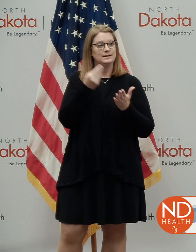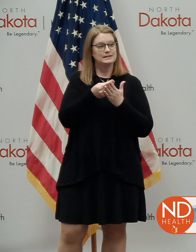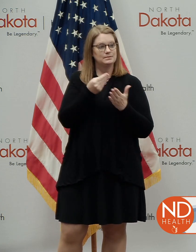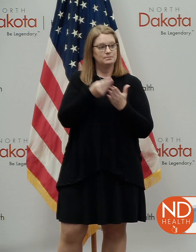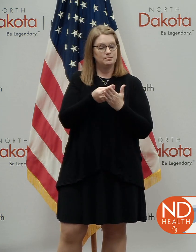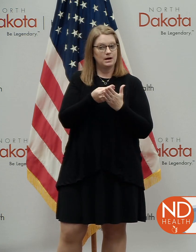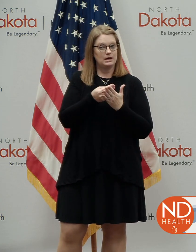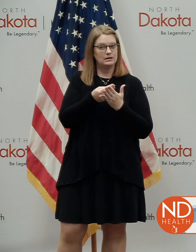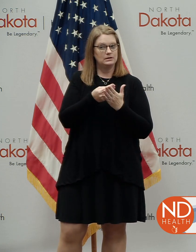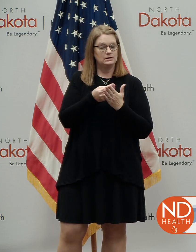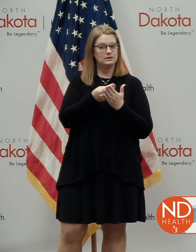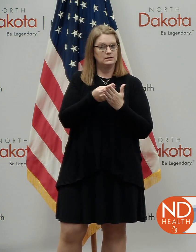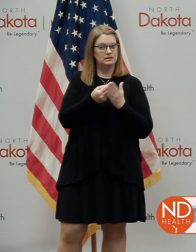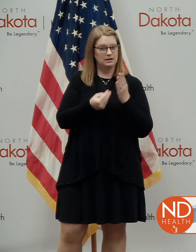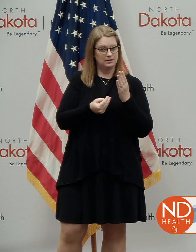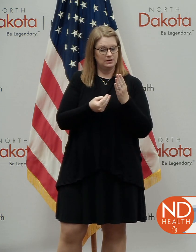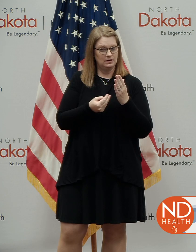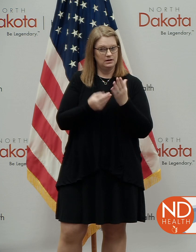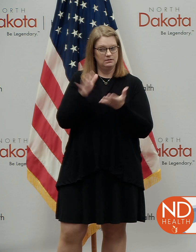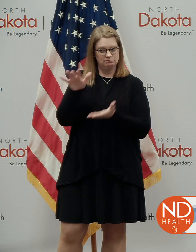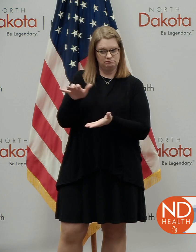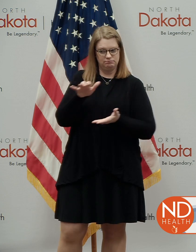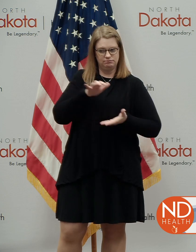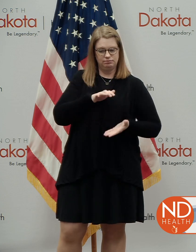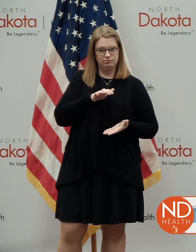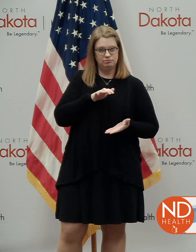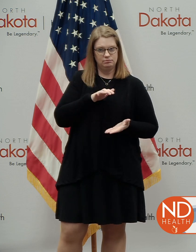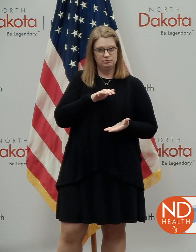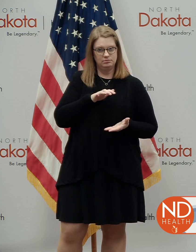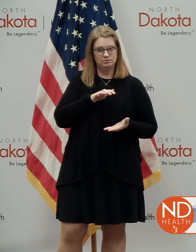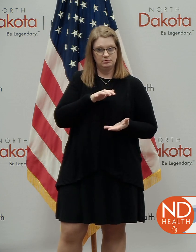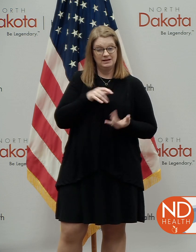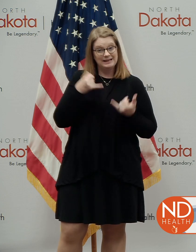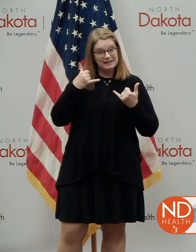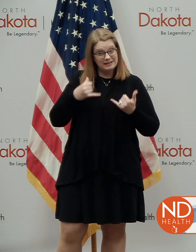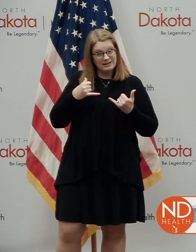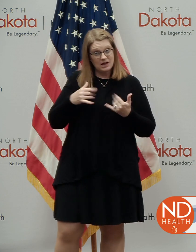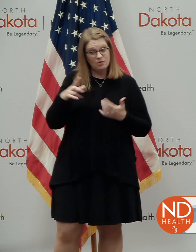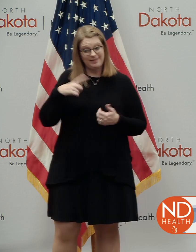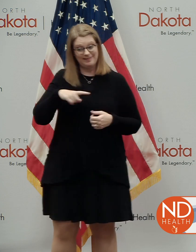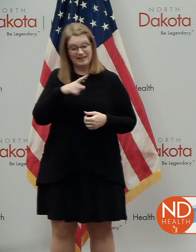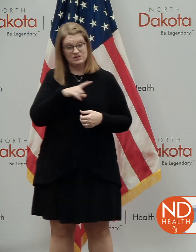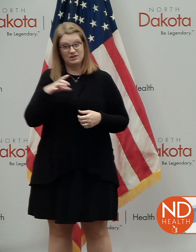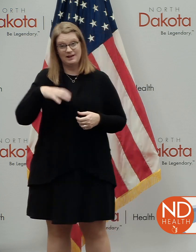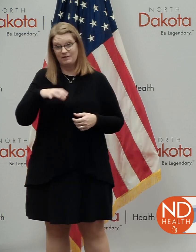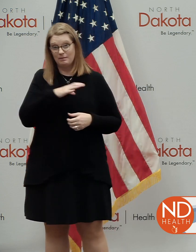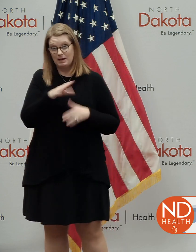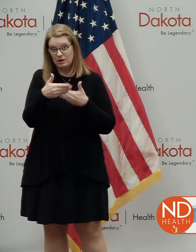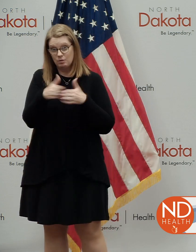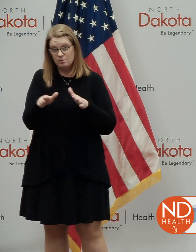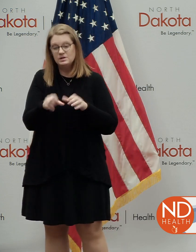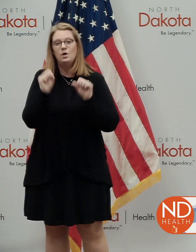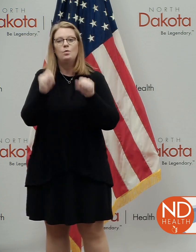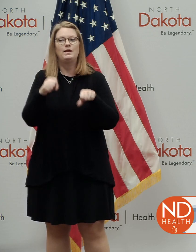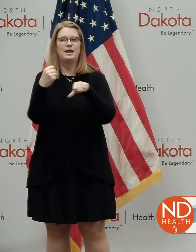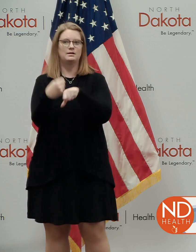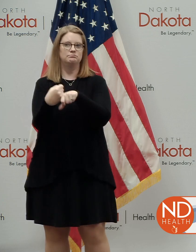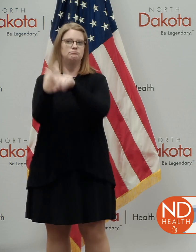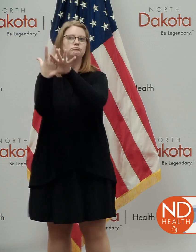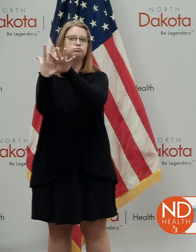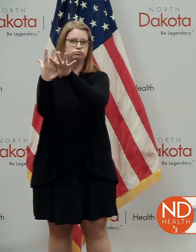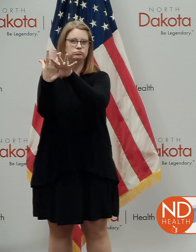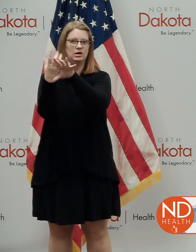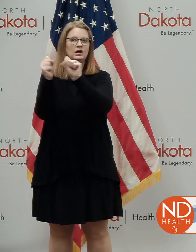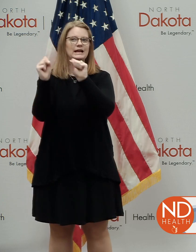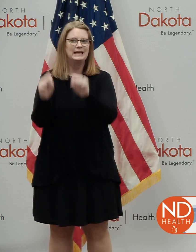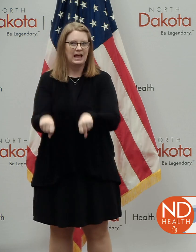we were able to video conference all of the legislative committee rooms in the legislature. And that will